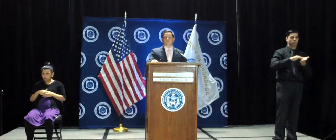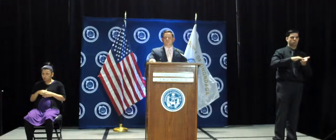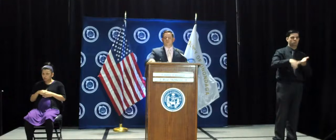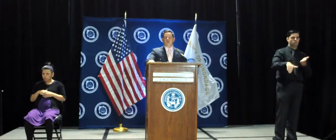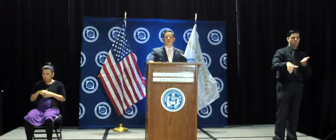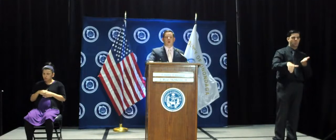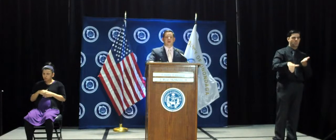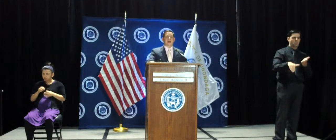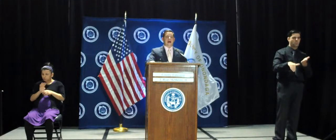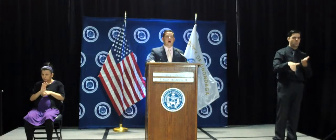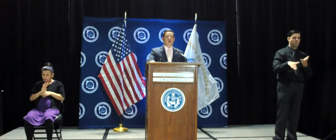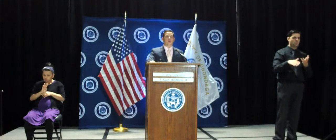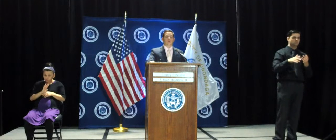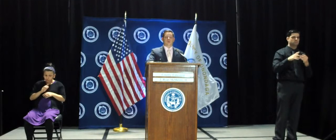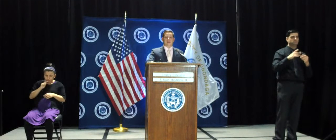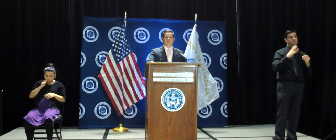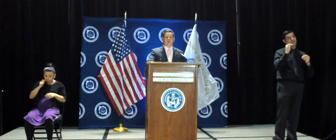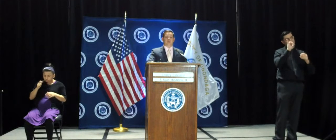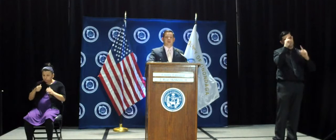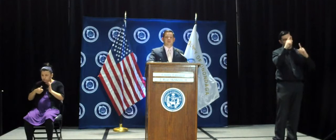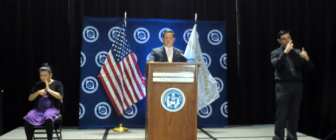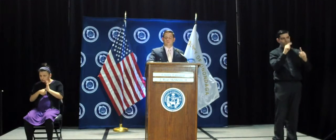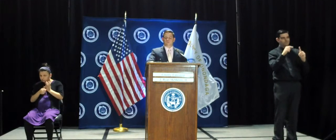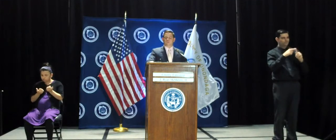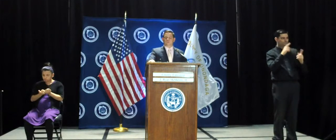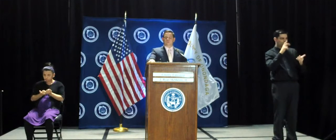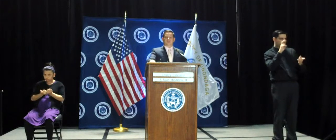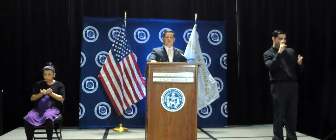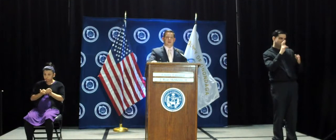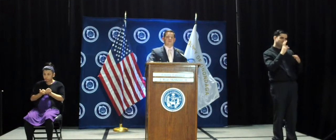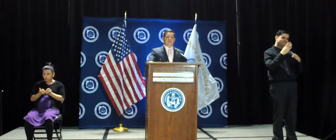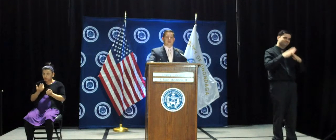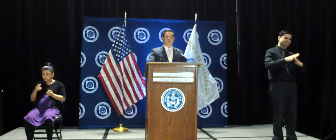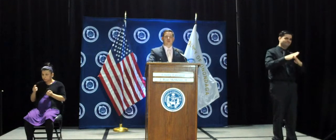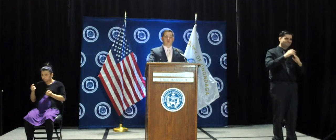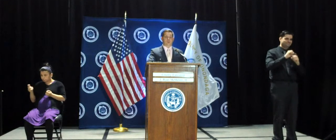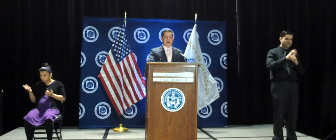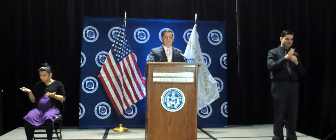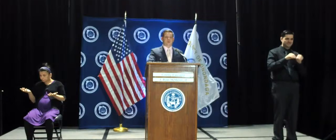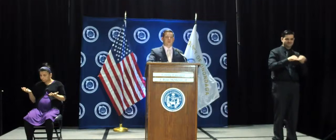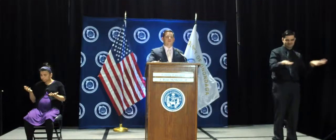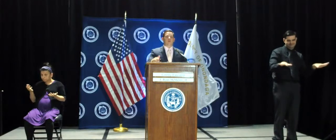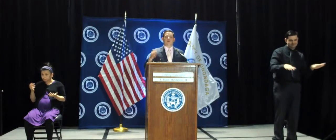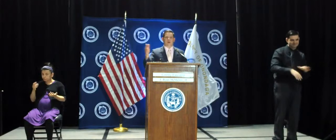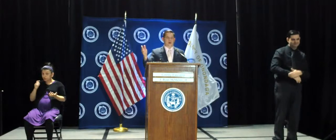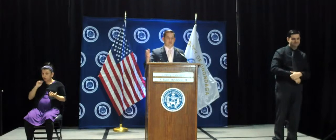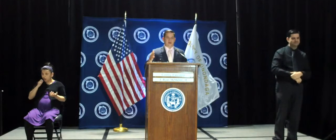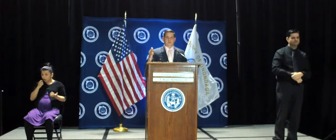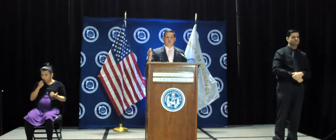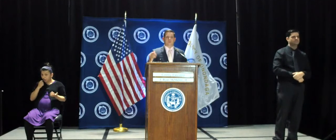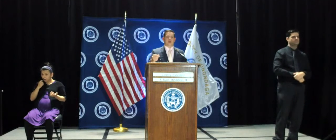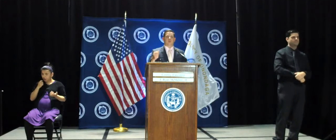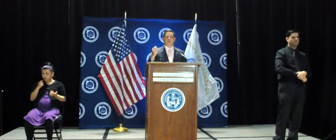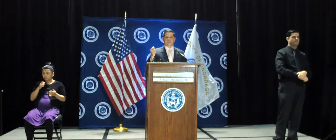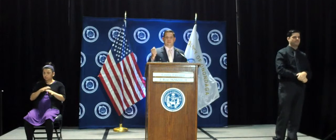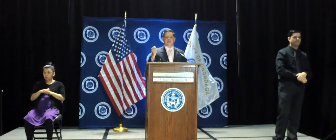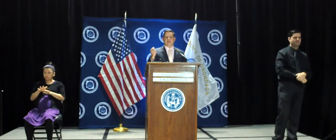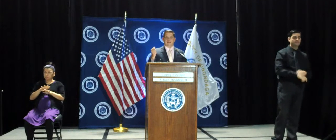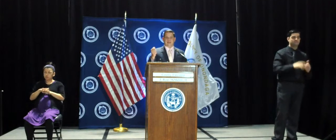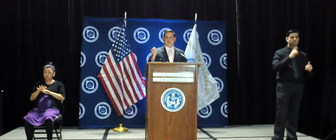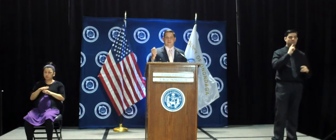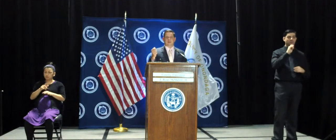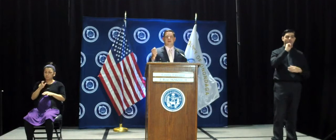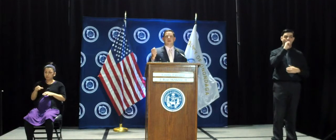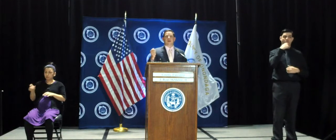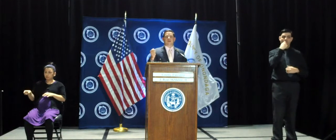So right now, what's happening is the saliva test is so popular, we have more than 180 people that would get